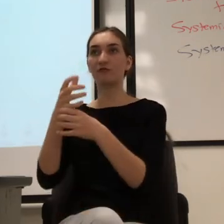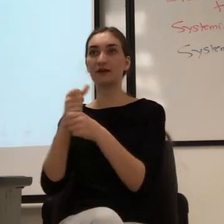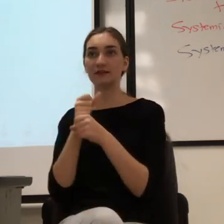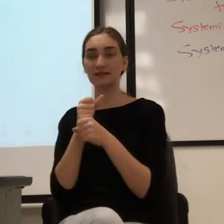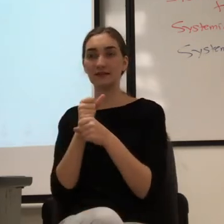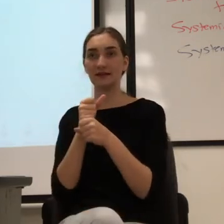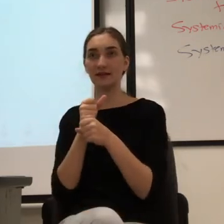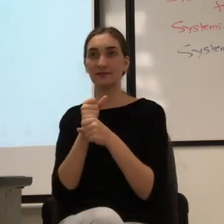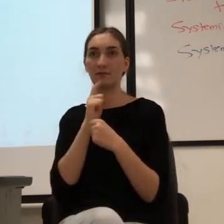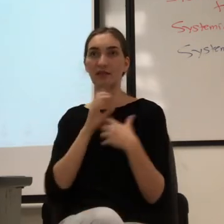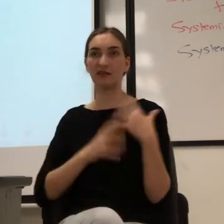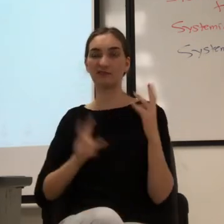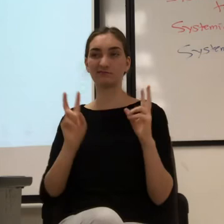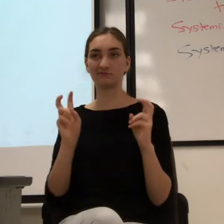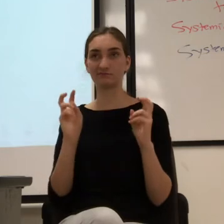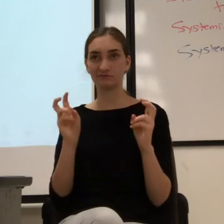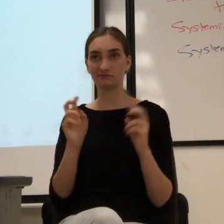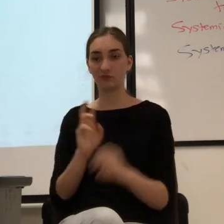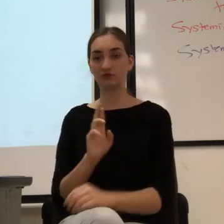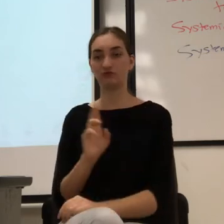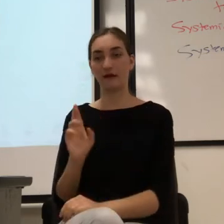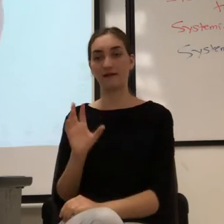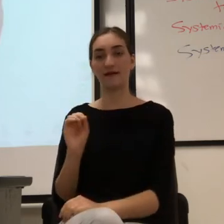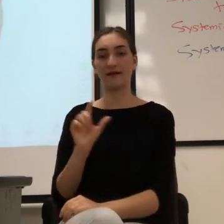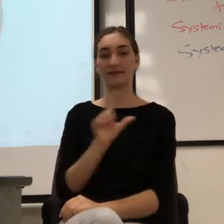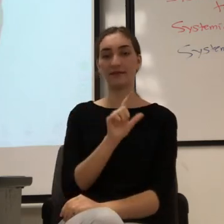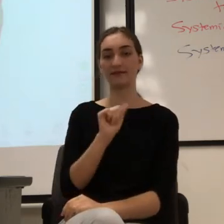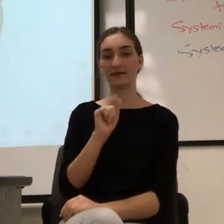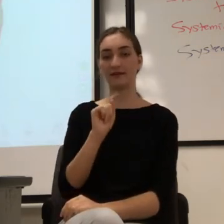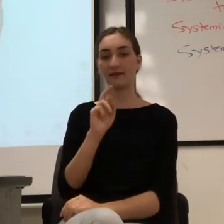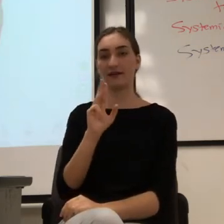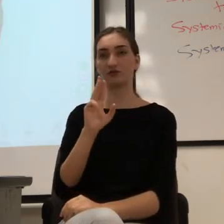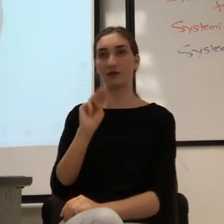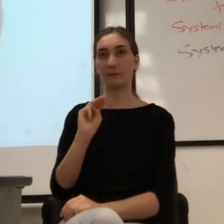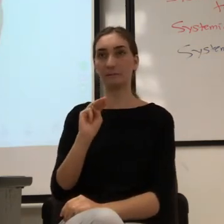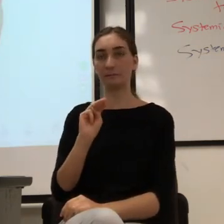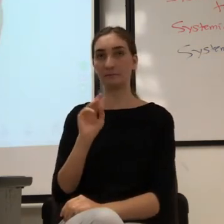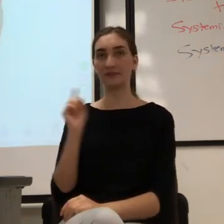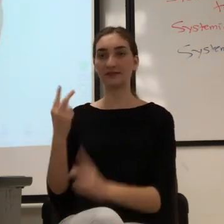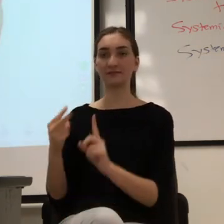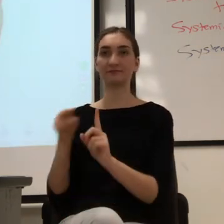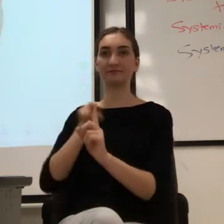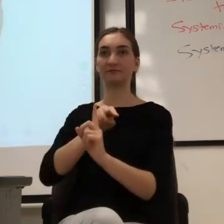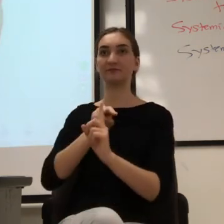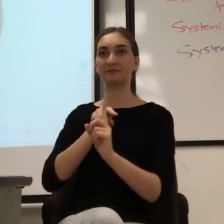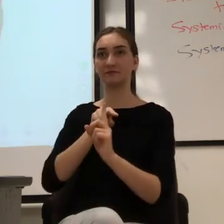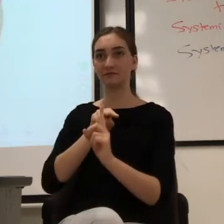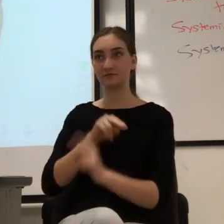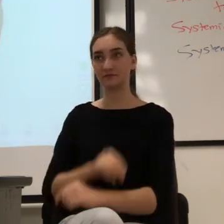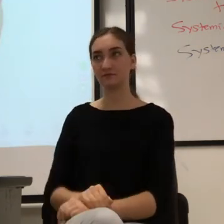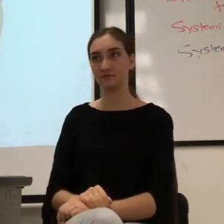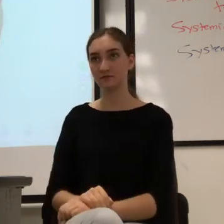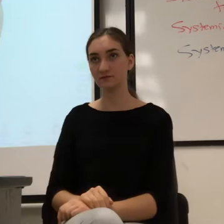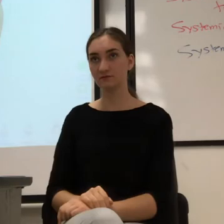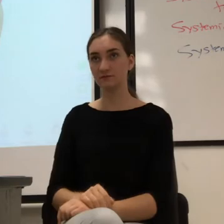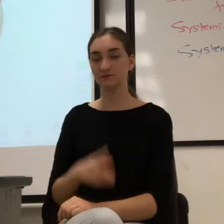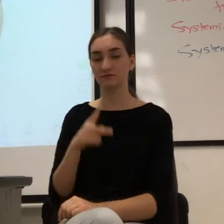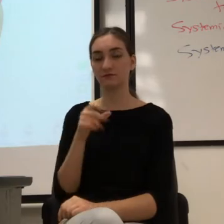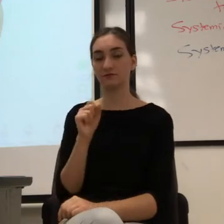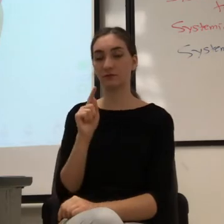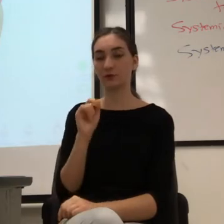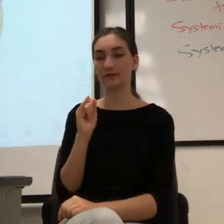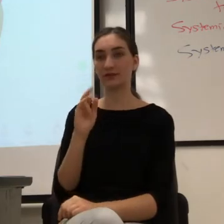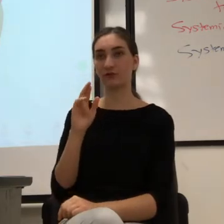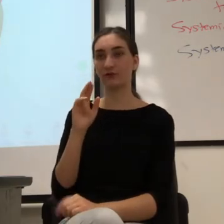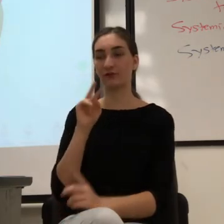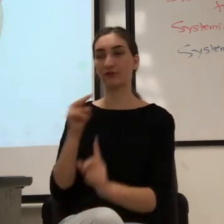left atrium, okay? So this is a posterior view. This is a posterior view. Is